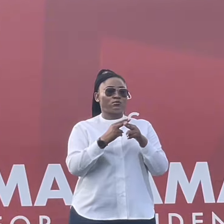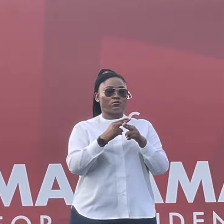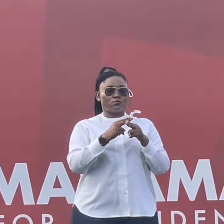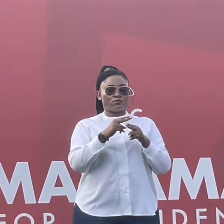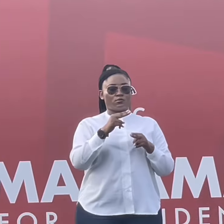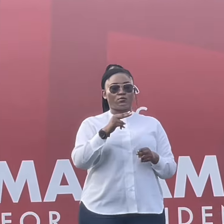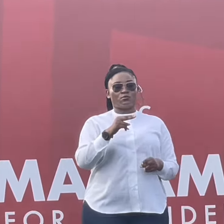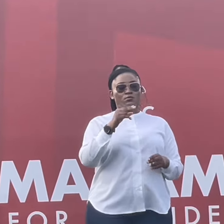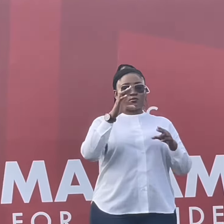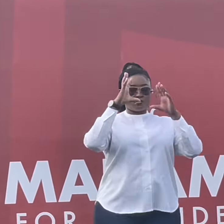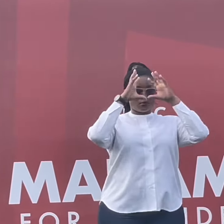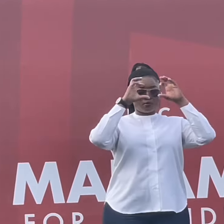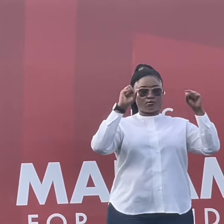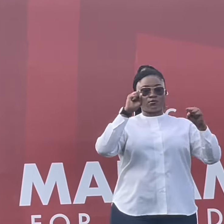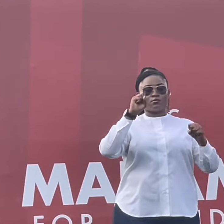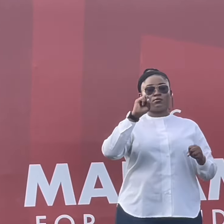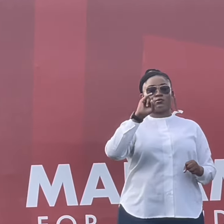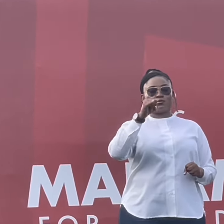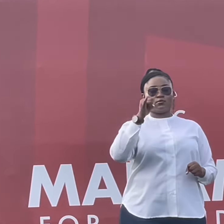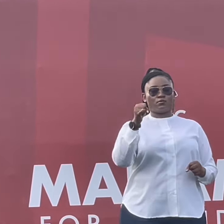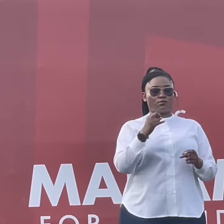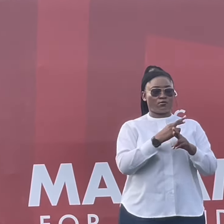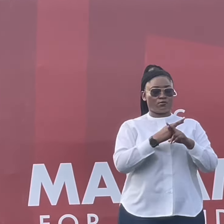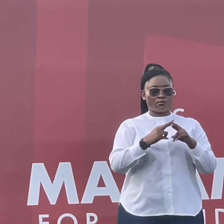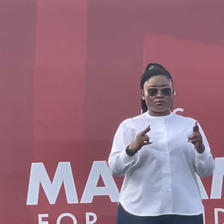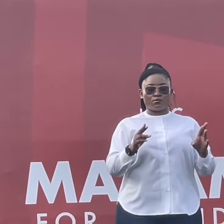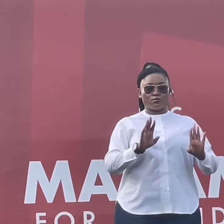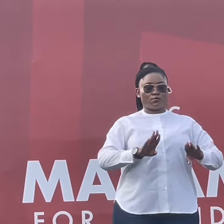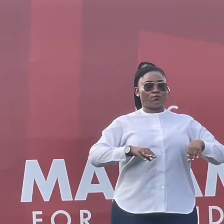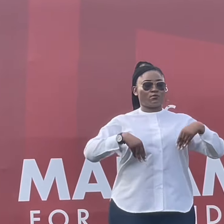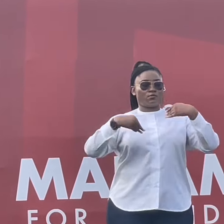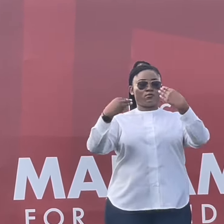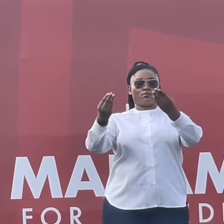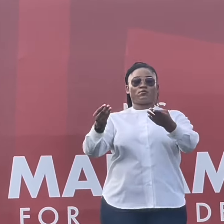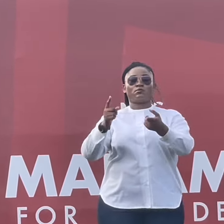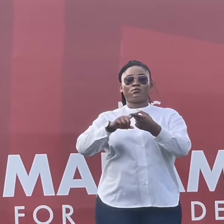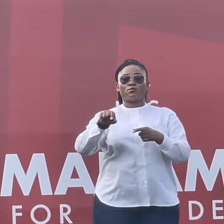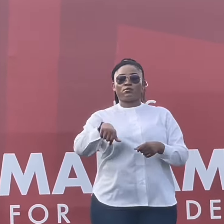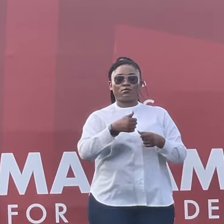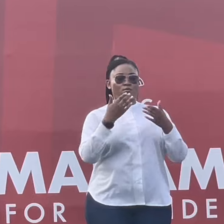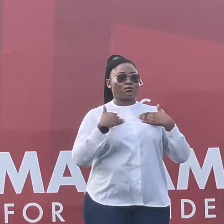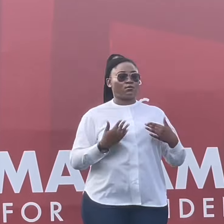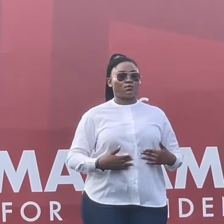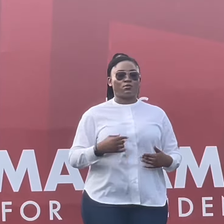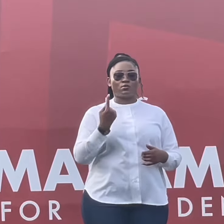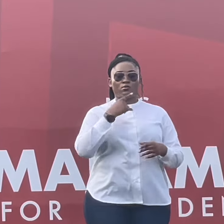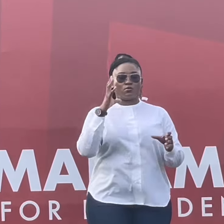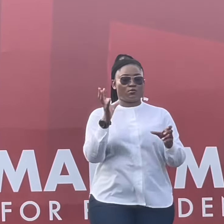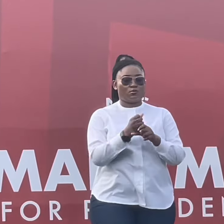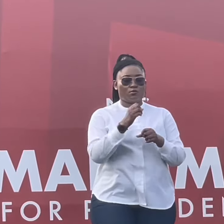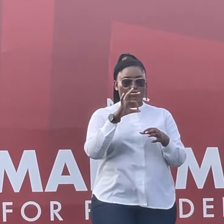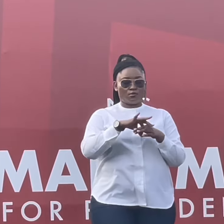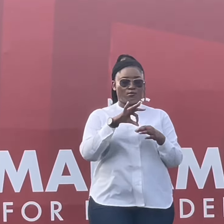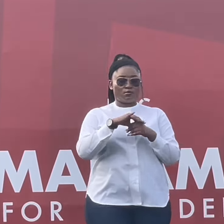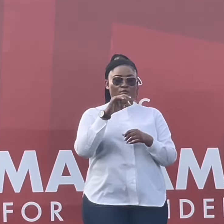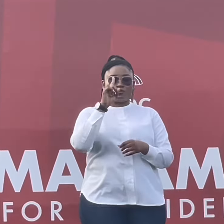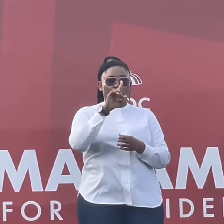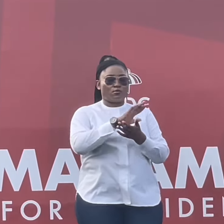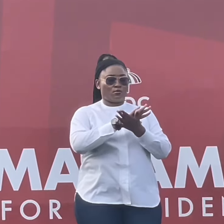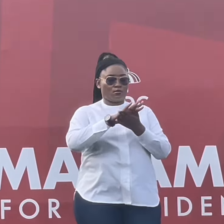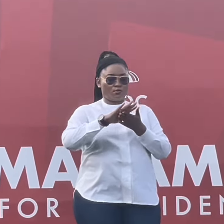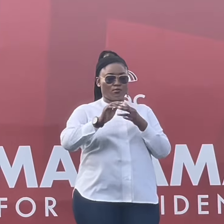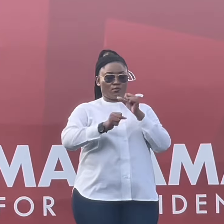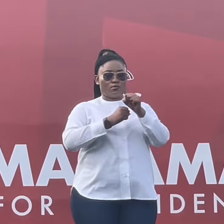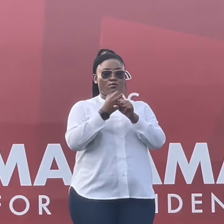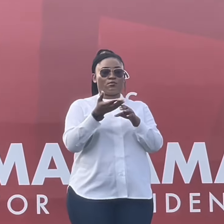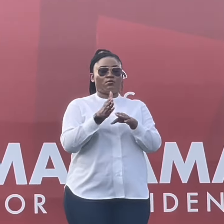President Rollins declared his preparedness to hand over power to anybody who will win election 1 clear year